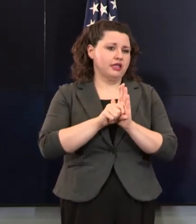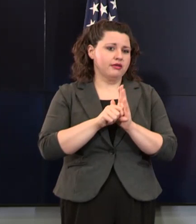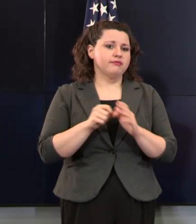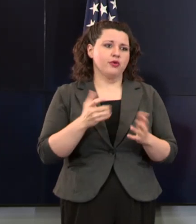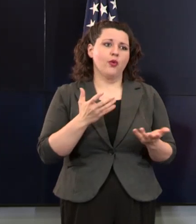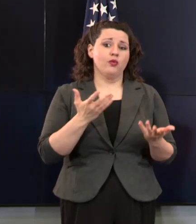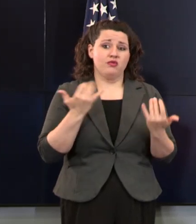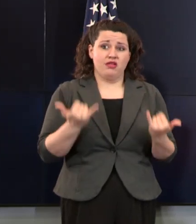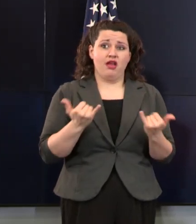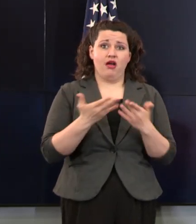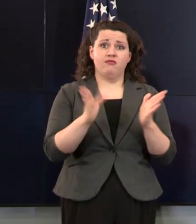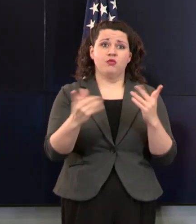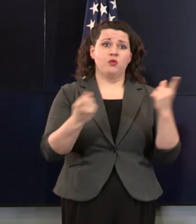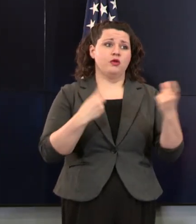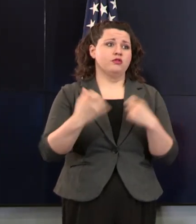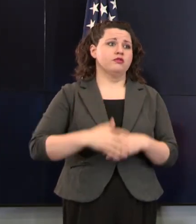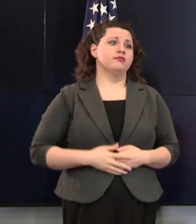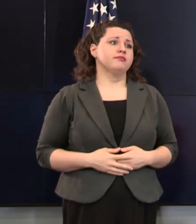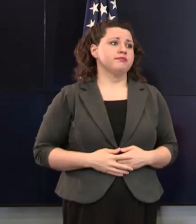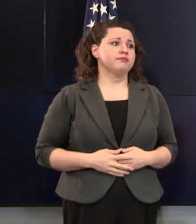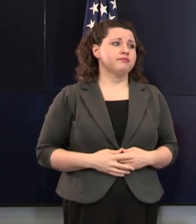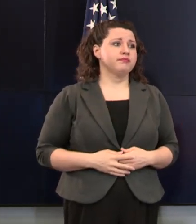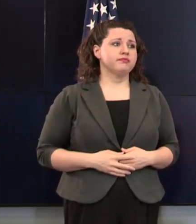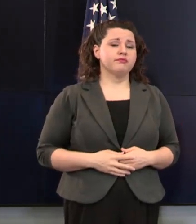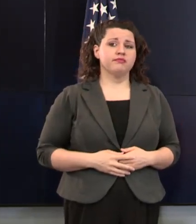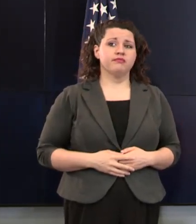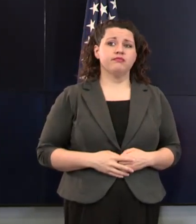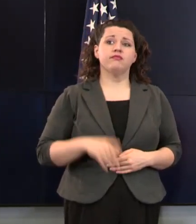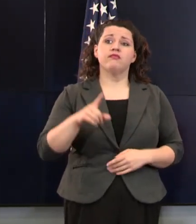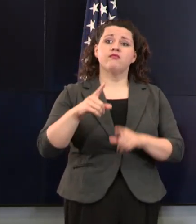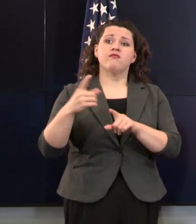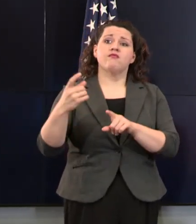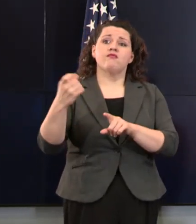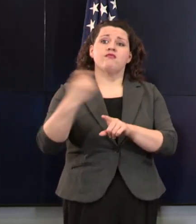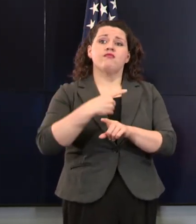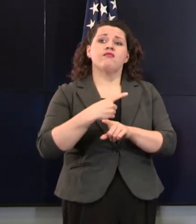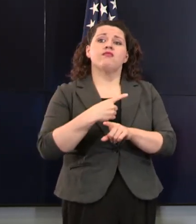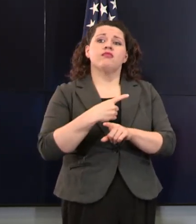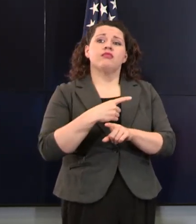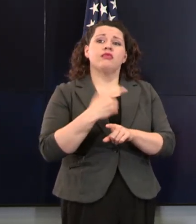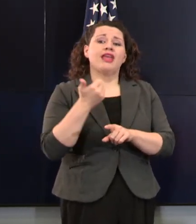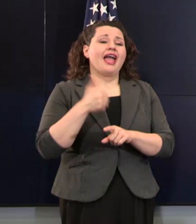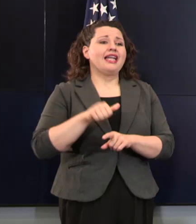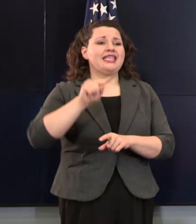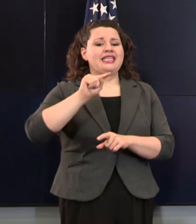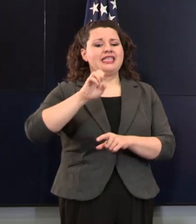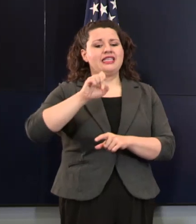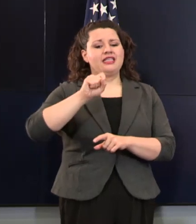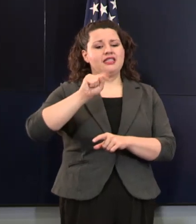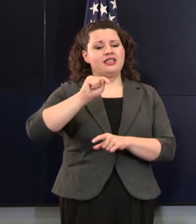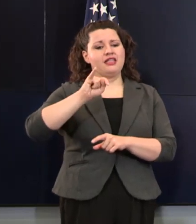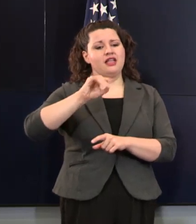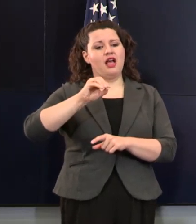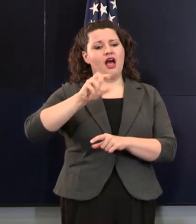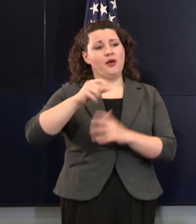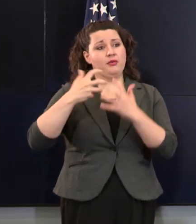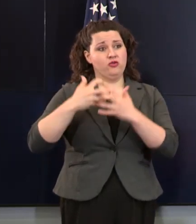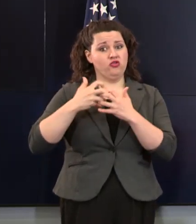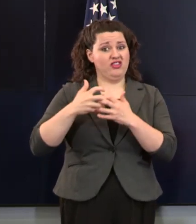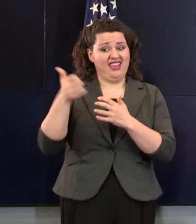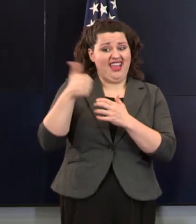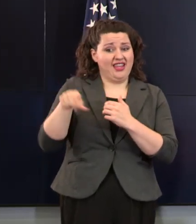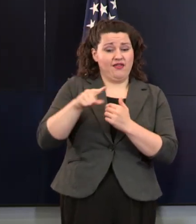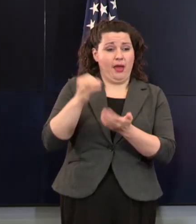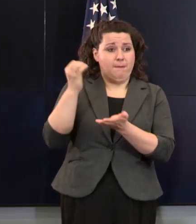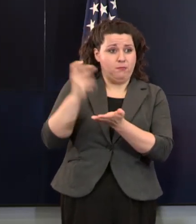possible. So with that, we will open it up for questions. Governor, have any of the test Iowa machines in the state hygienic lab that